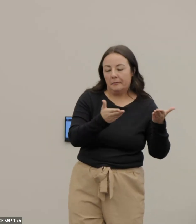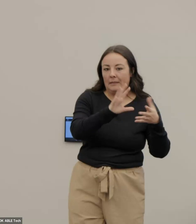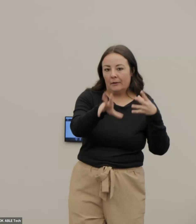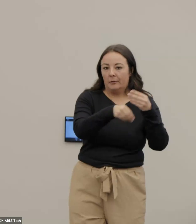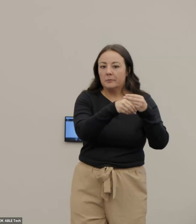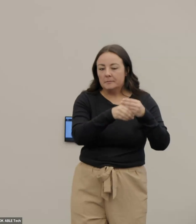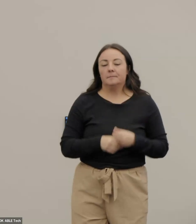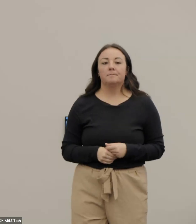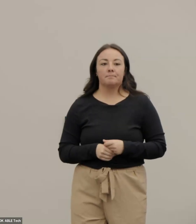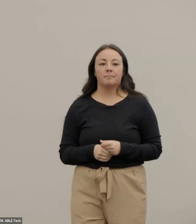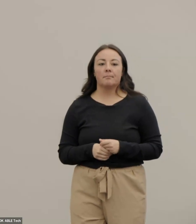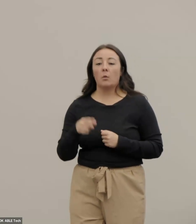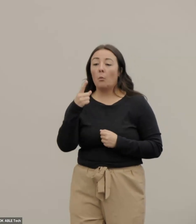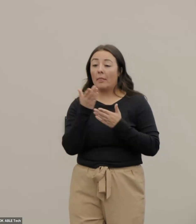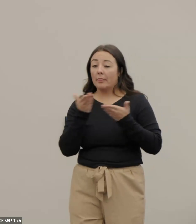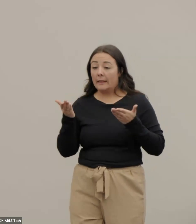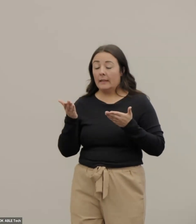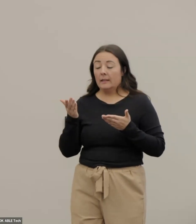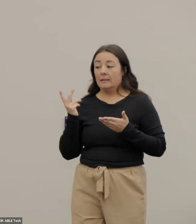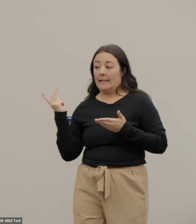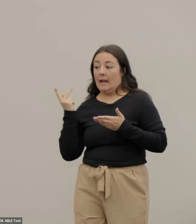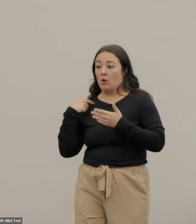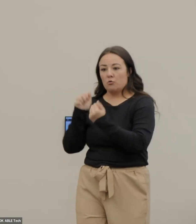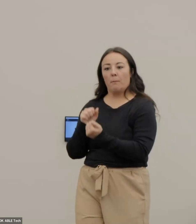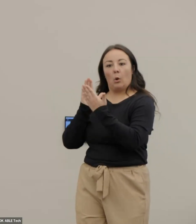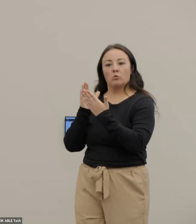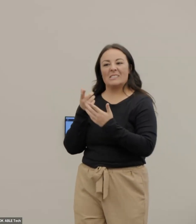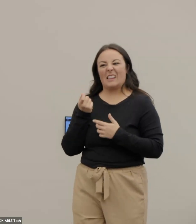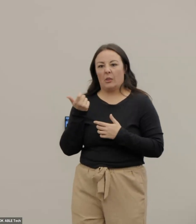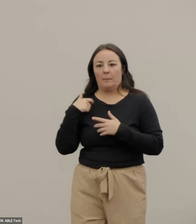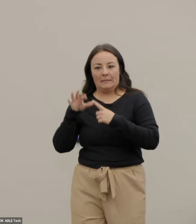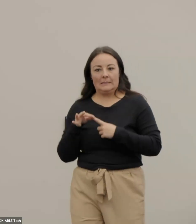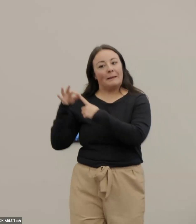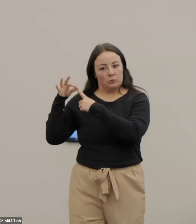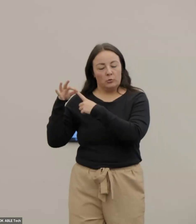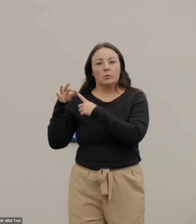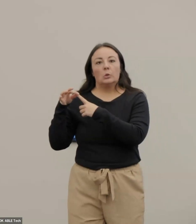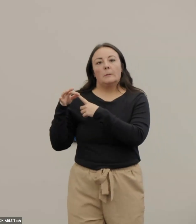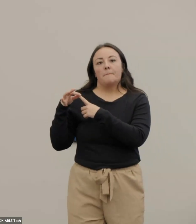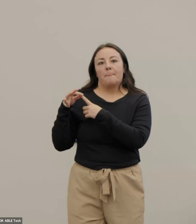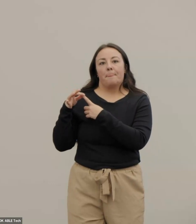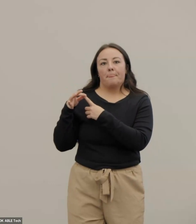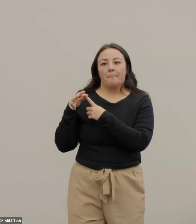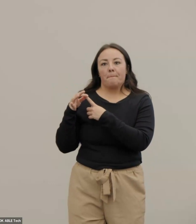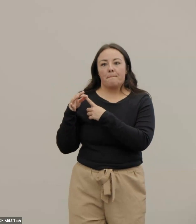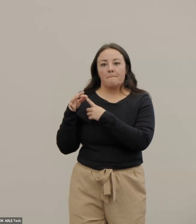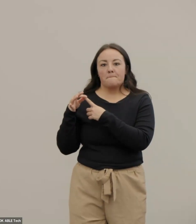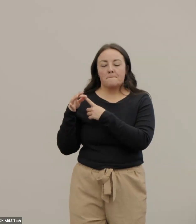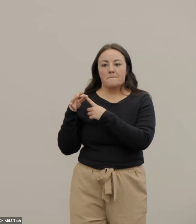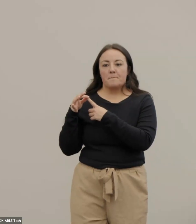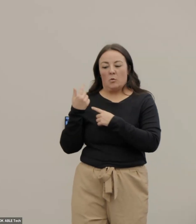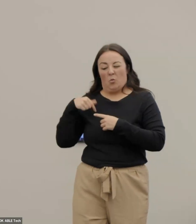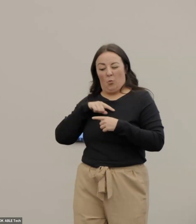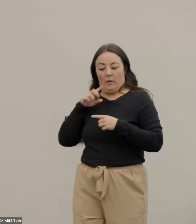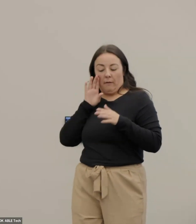One of the things that makes Dax and my approach a little bit unique is that we focus very heavily on